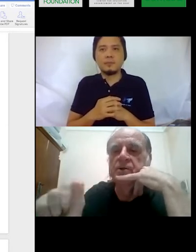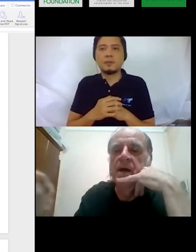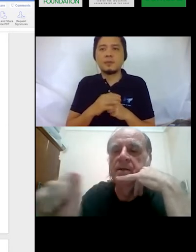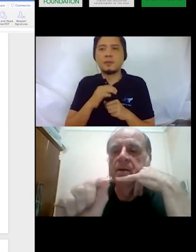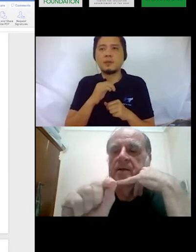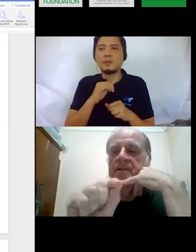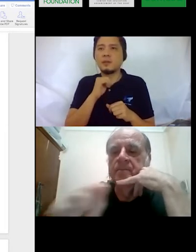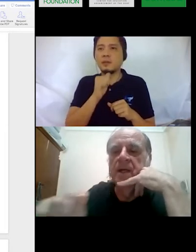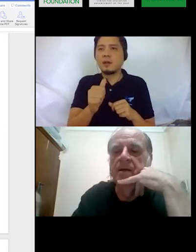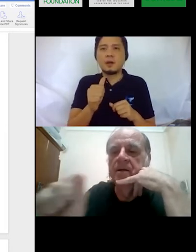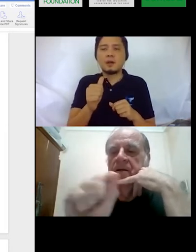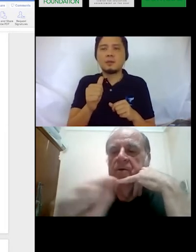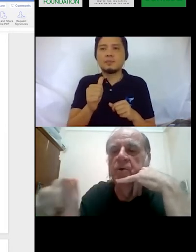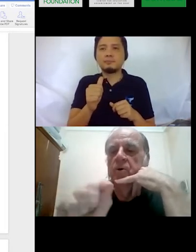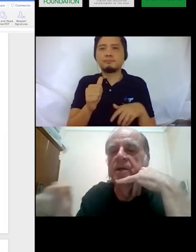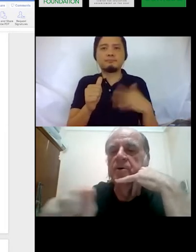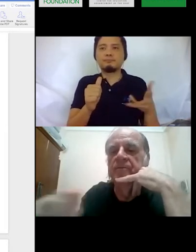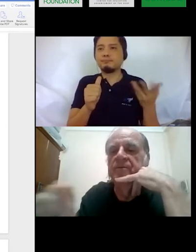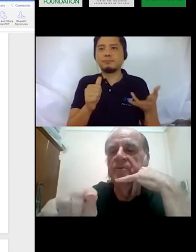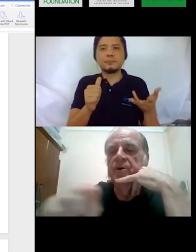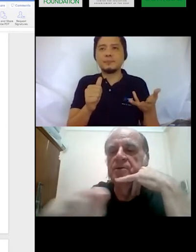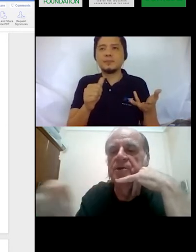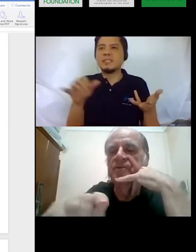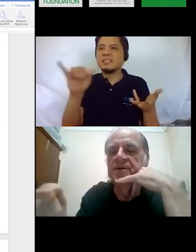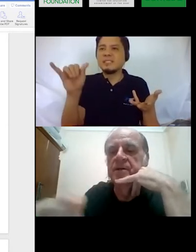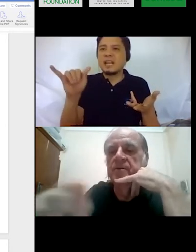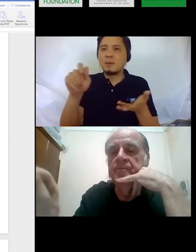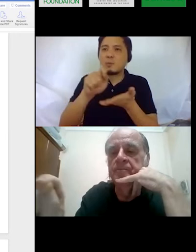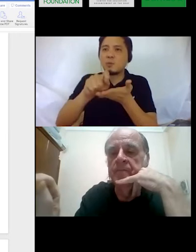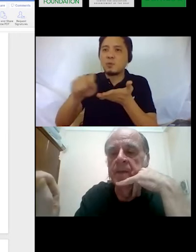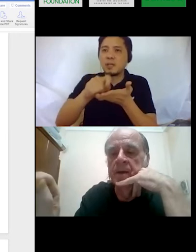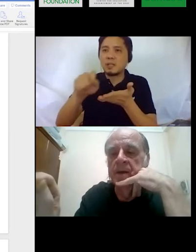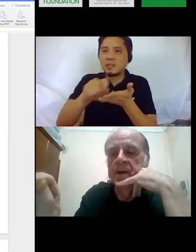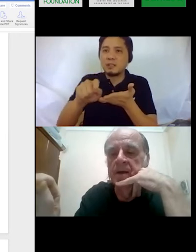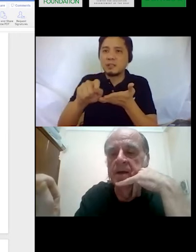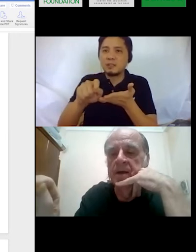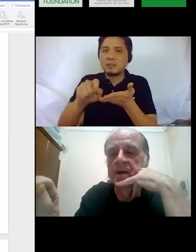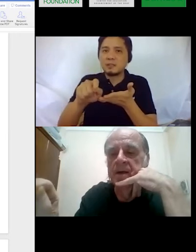Sorry, not just write like you would normally do if the person was facing you.